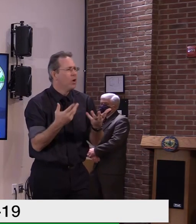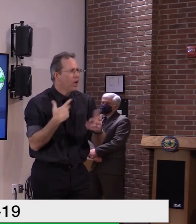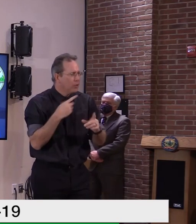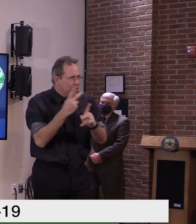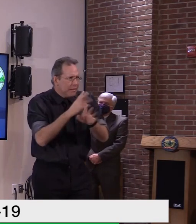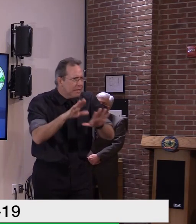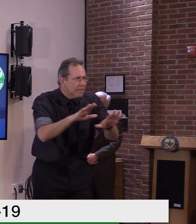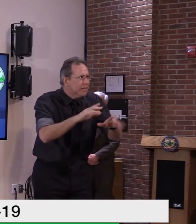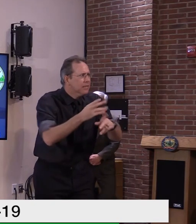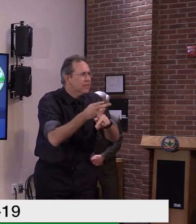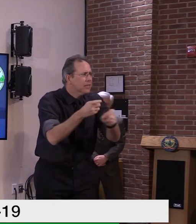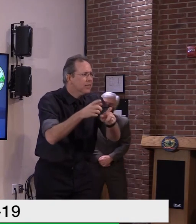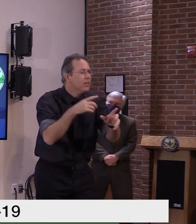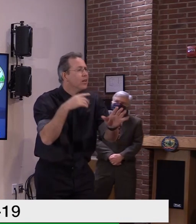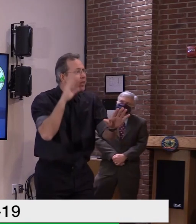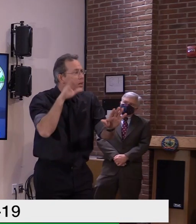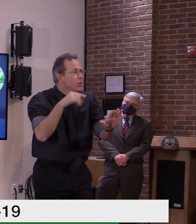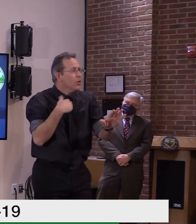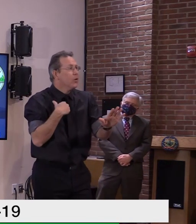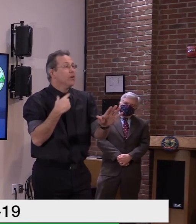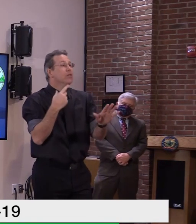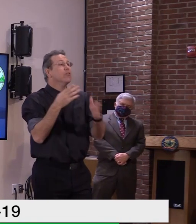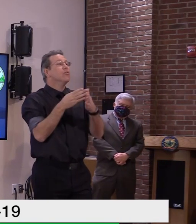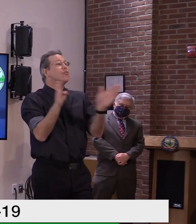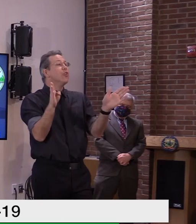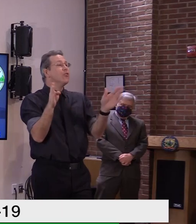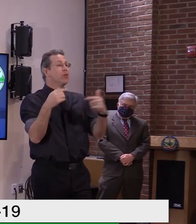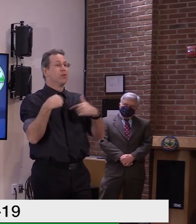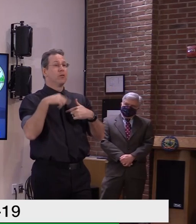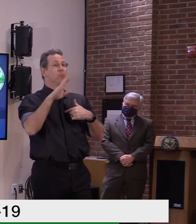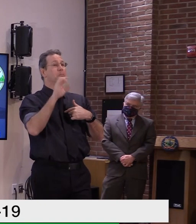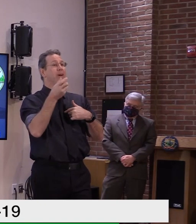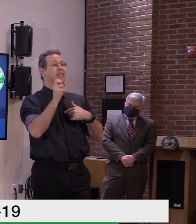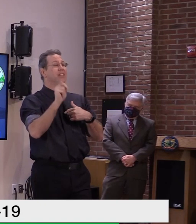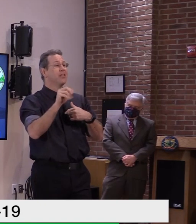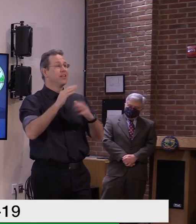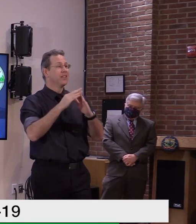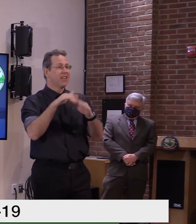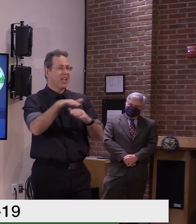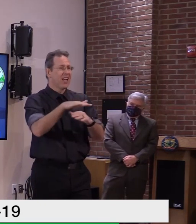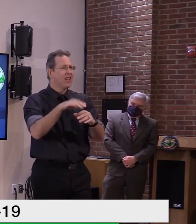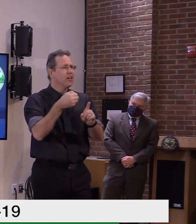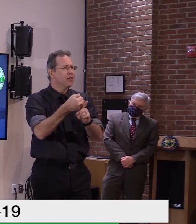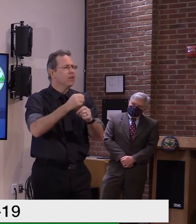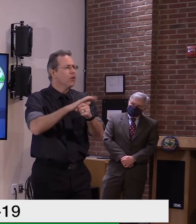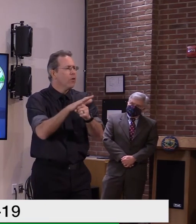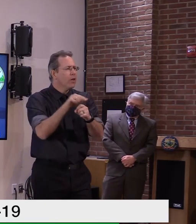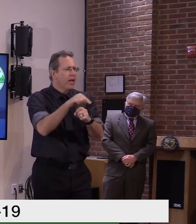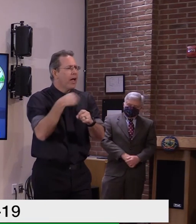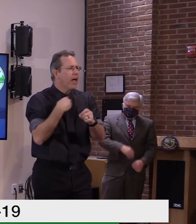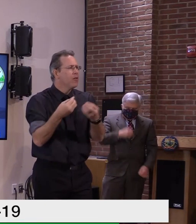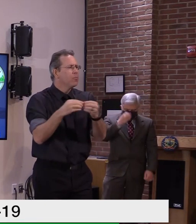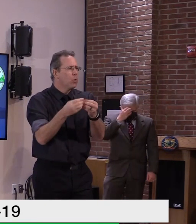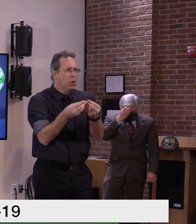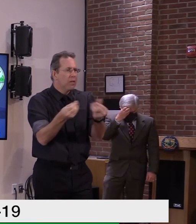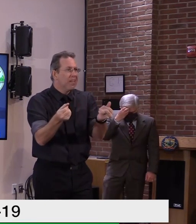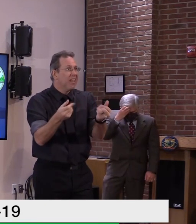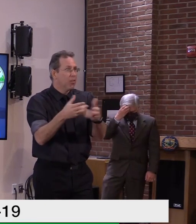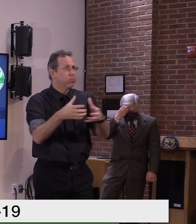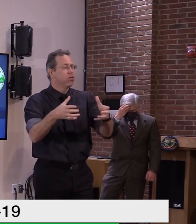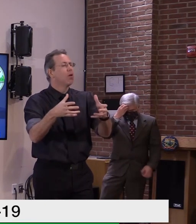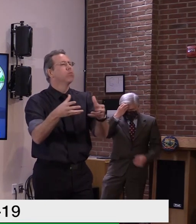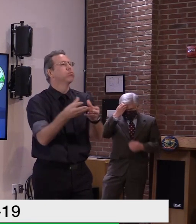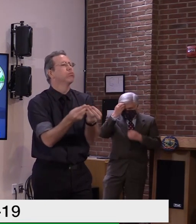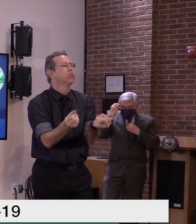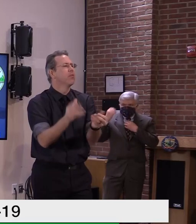more of a hot spot in the state of Vermont. And because of that, it's more likely that people will pick up the